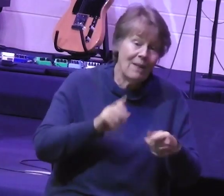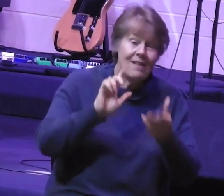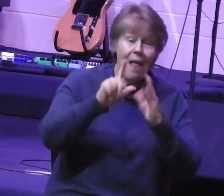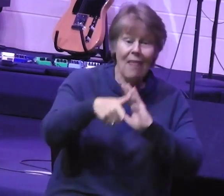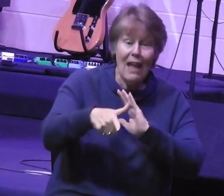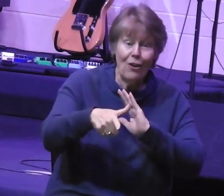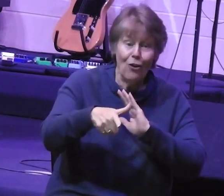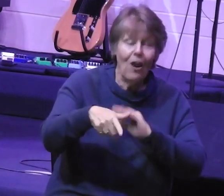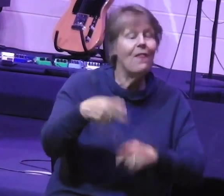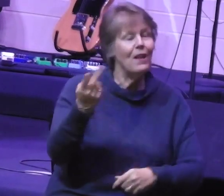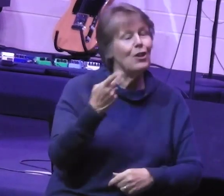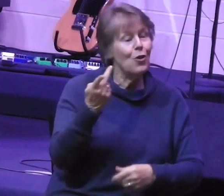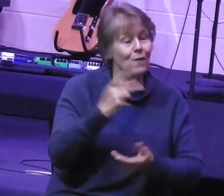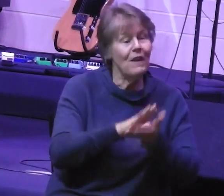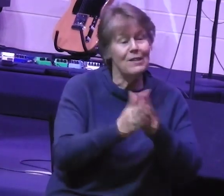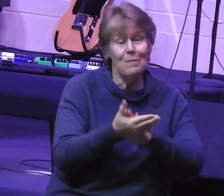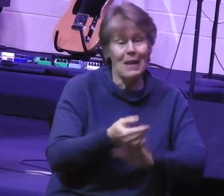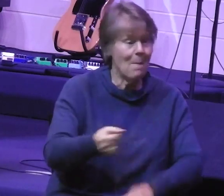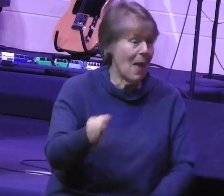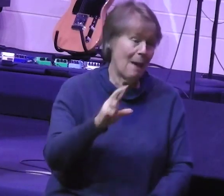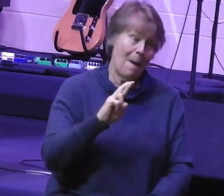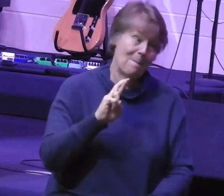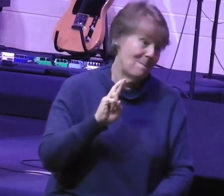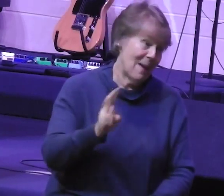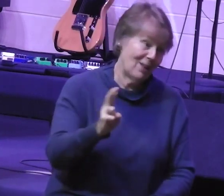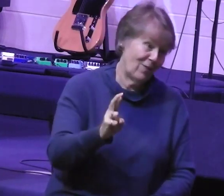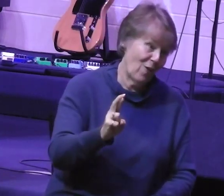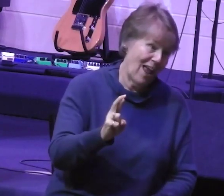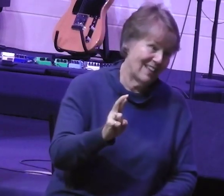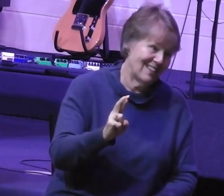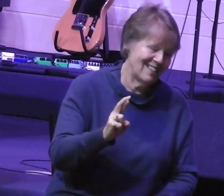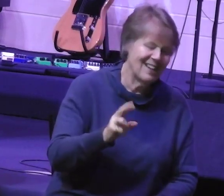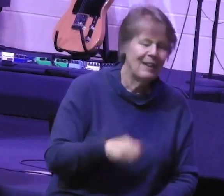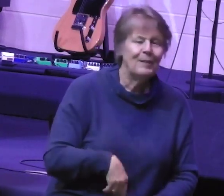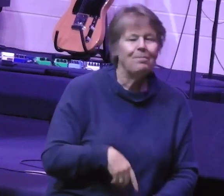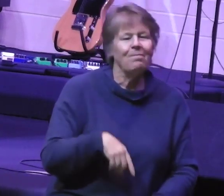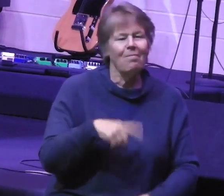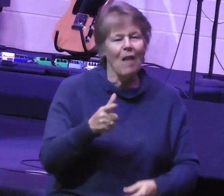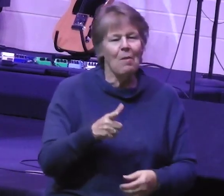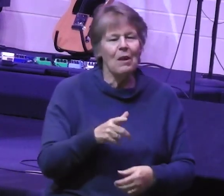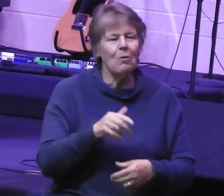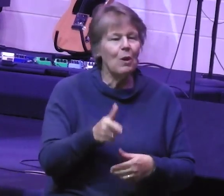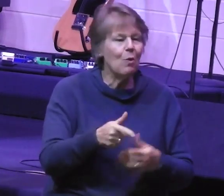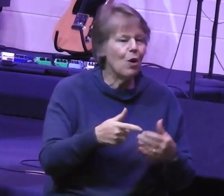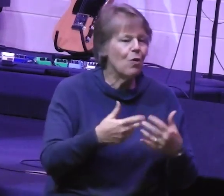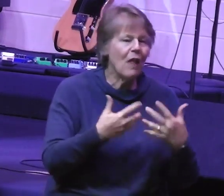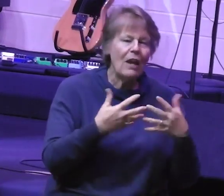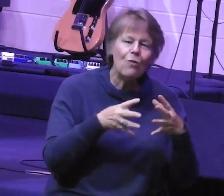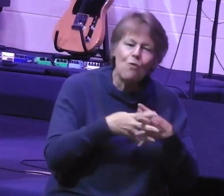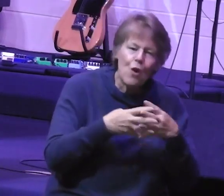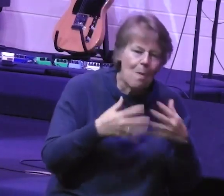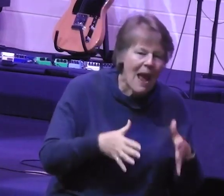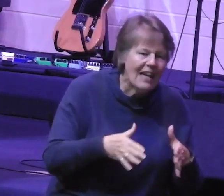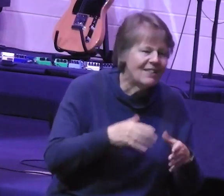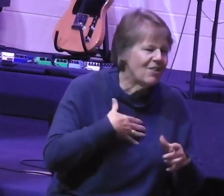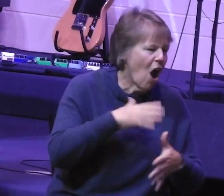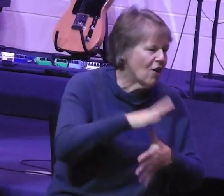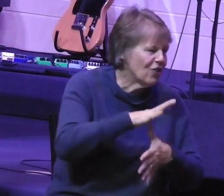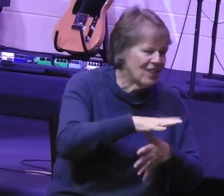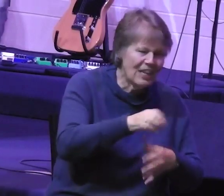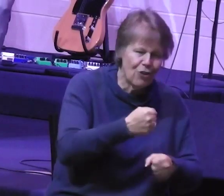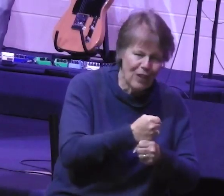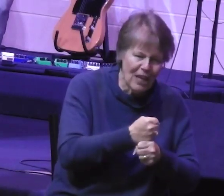friends. We would, be RAs in the same dorm together junior year. We were roommates senior year. And